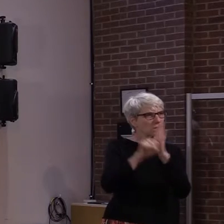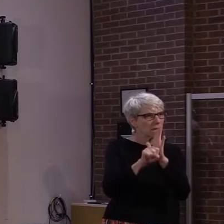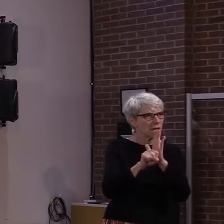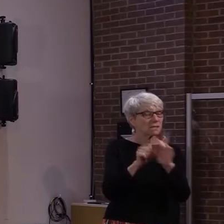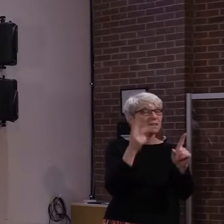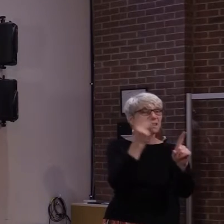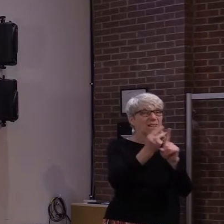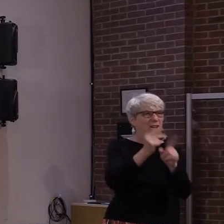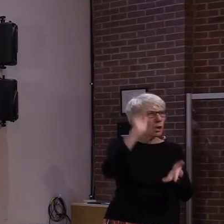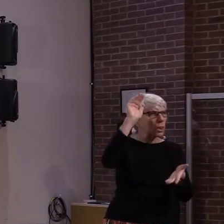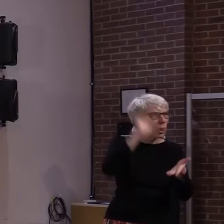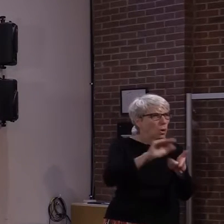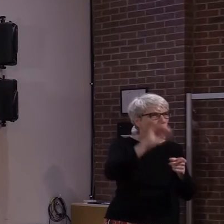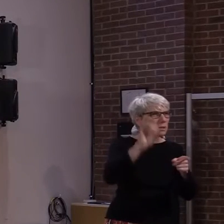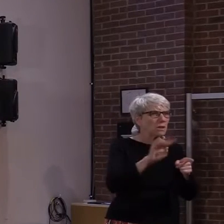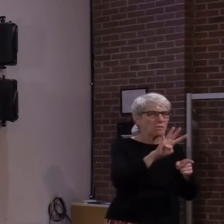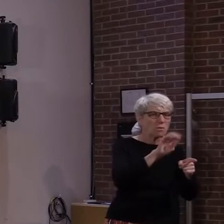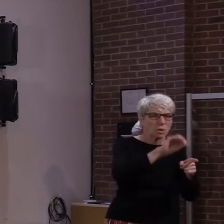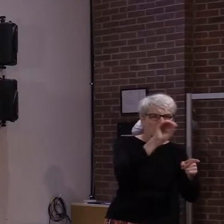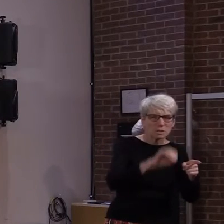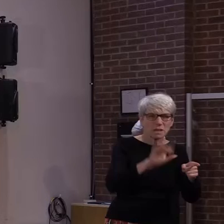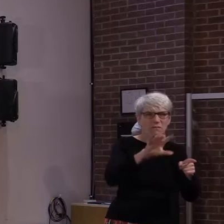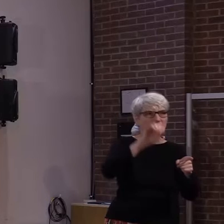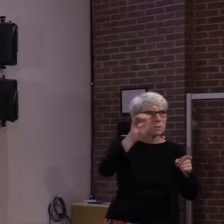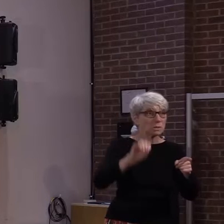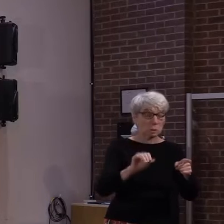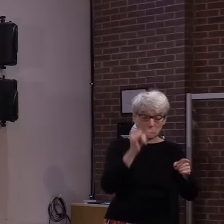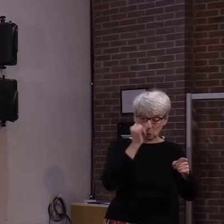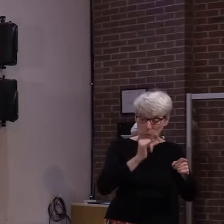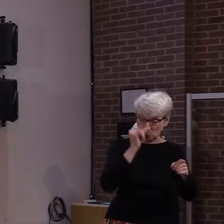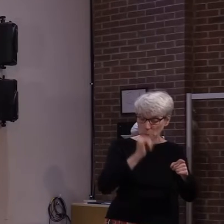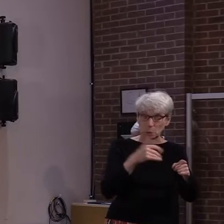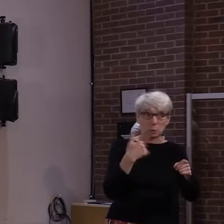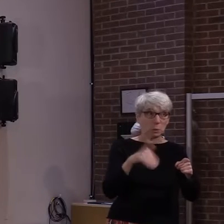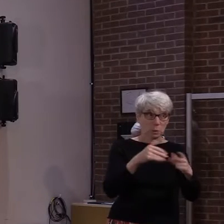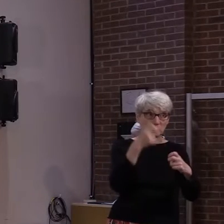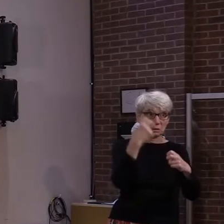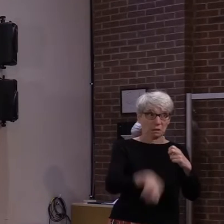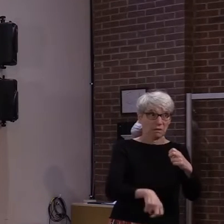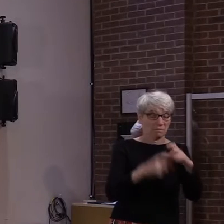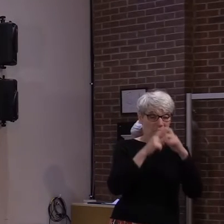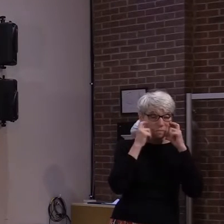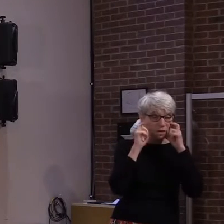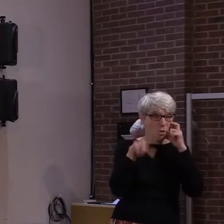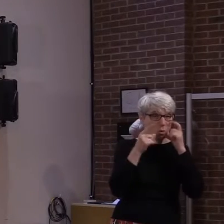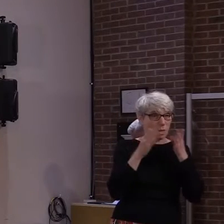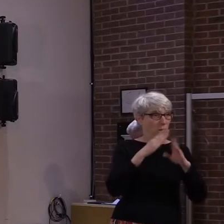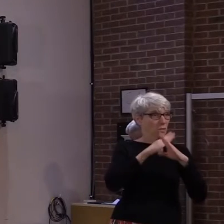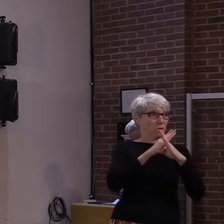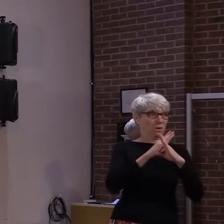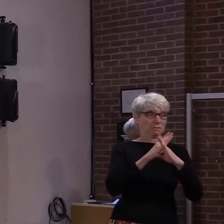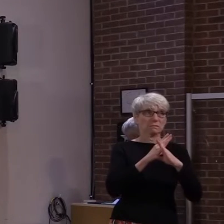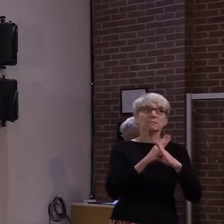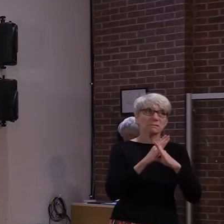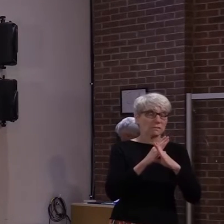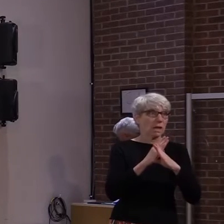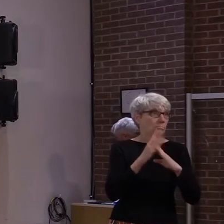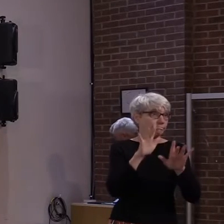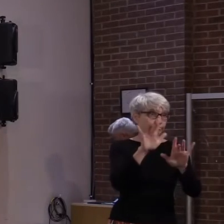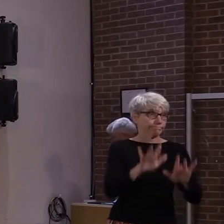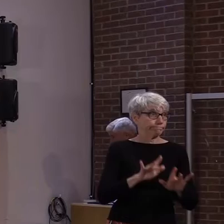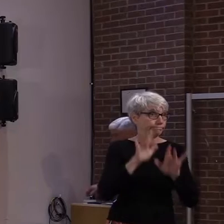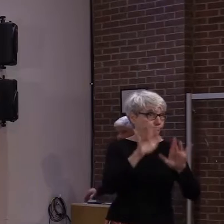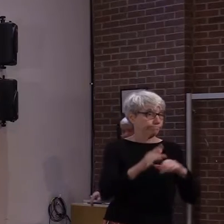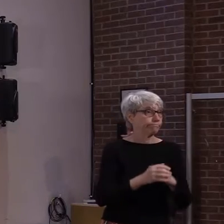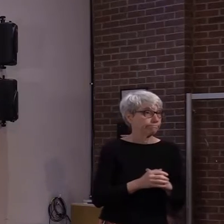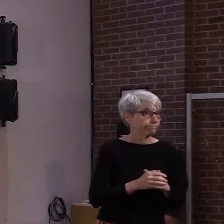low and masking becomes the primary mitigation strategy. Remember, too, you may be